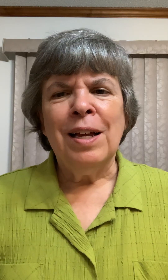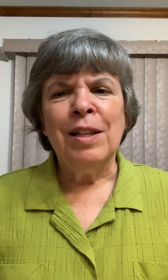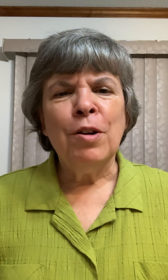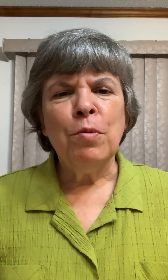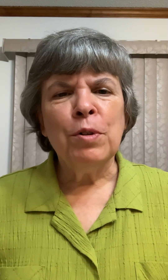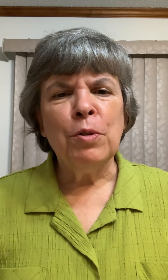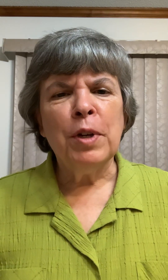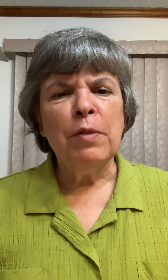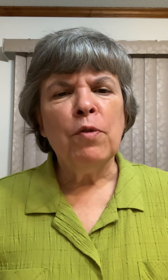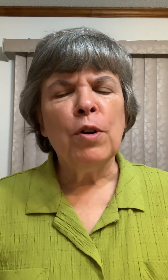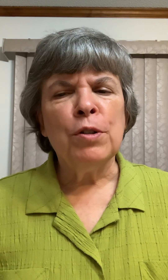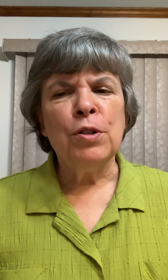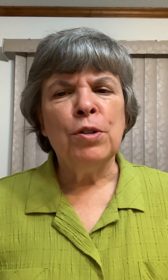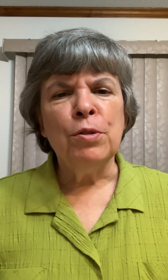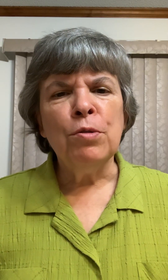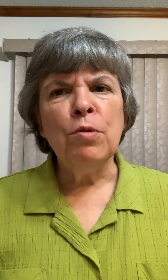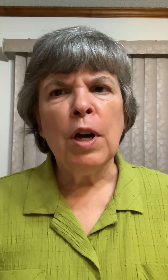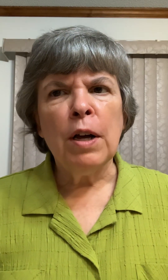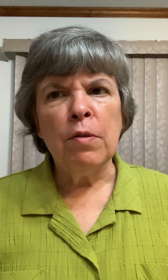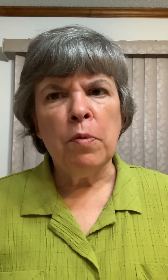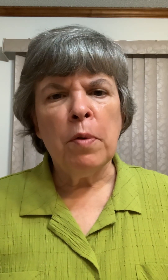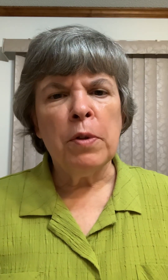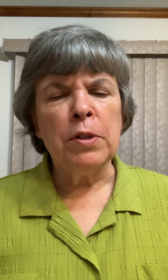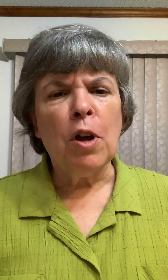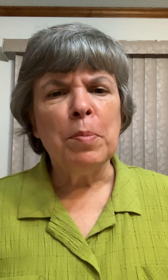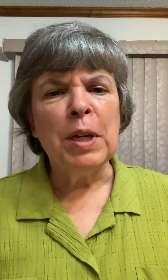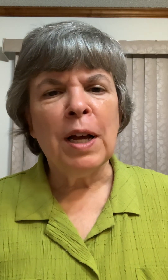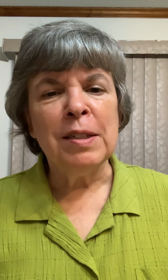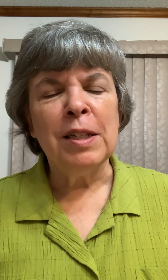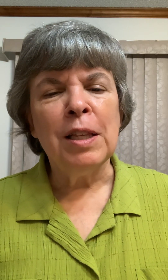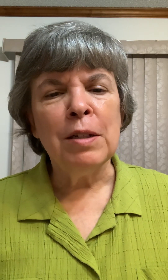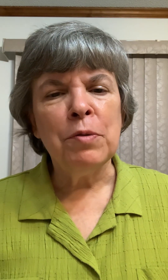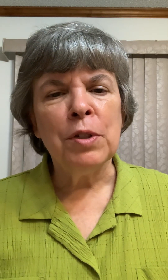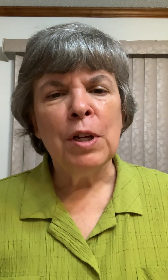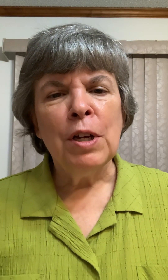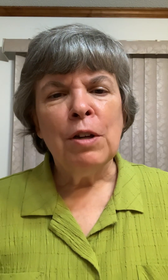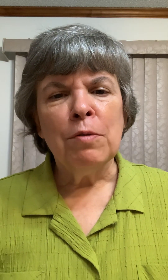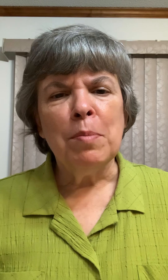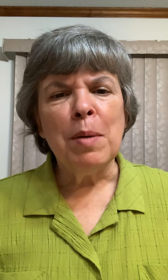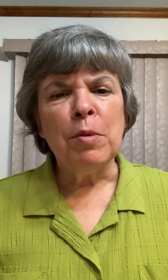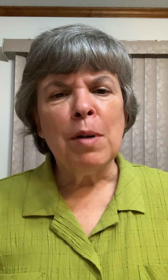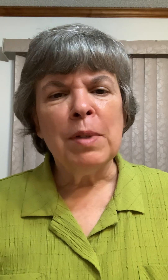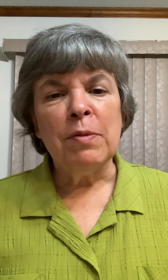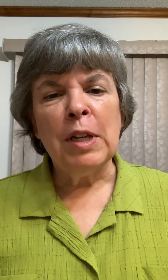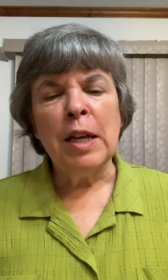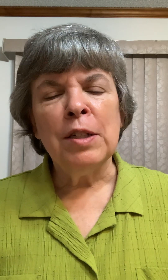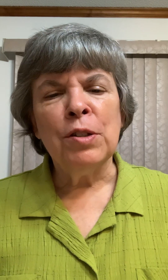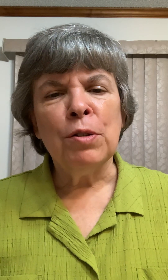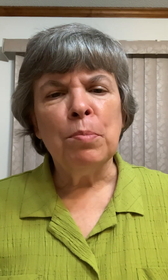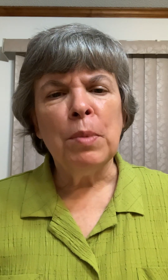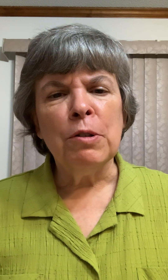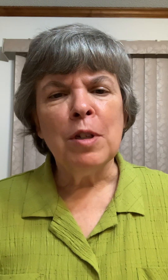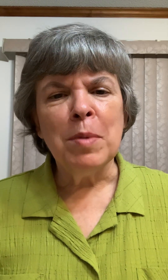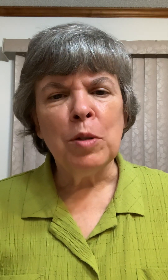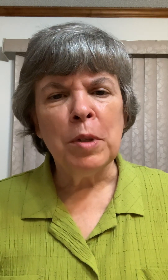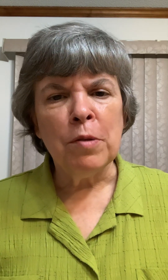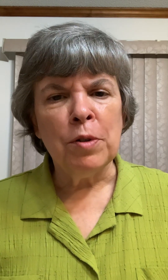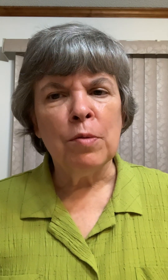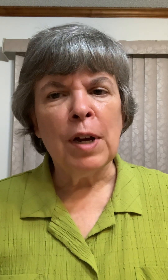Hello, we're doing verse 2 of the song Because He Lives. Remember, I'm left-handed, so mirror image me if you're